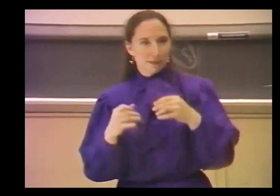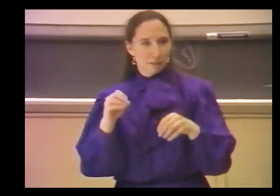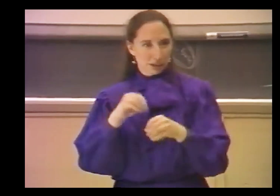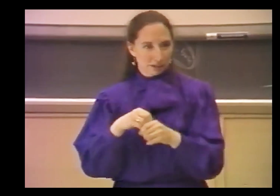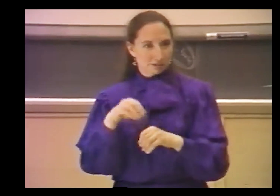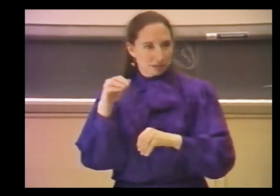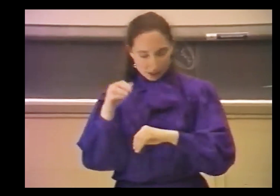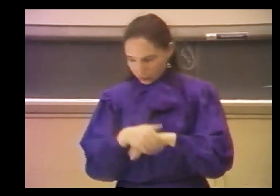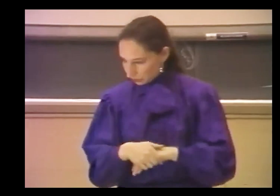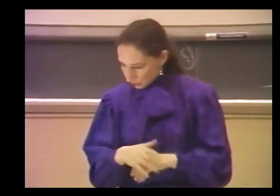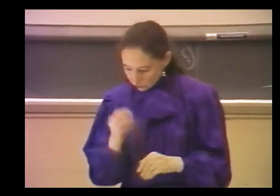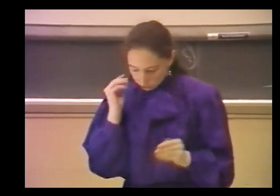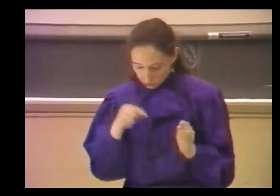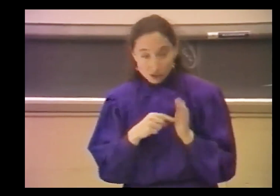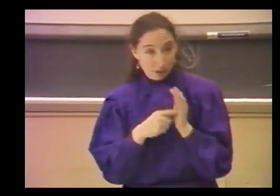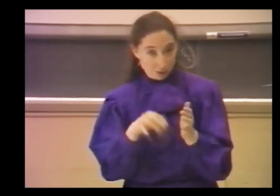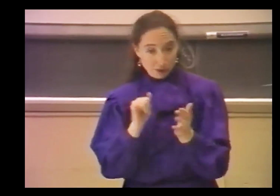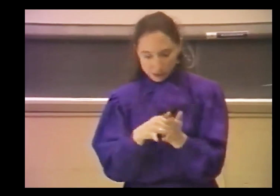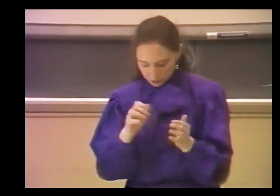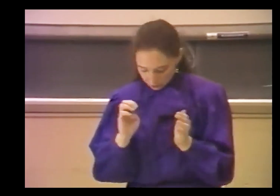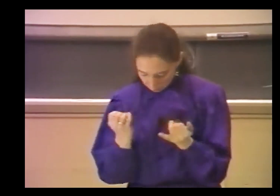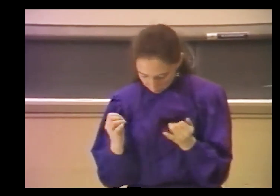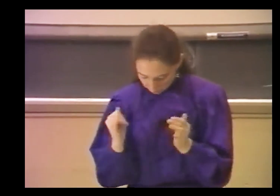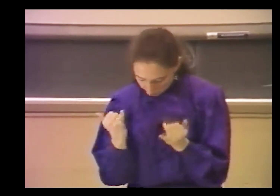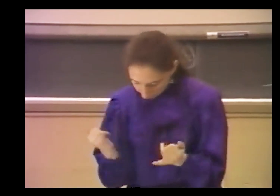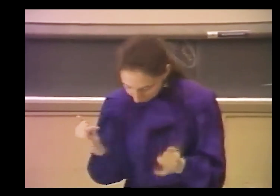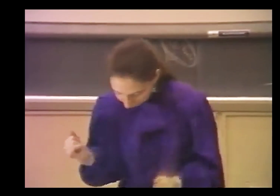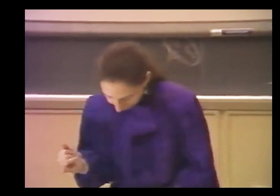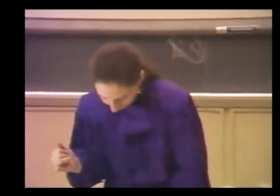them in English. I'll show you those examples now.